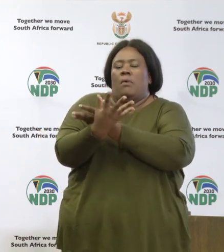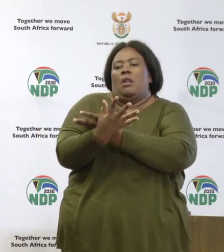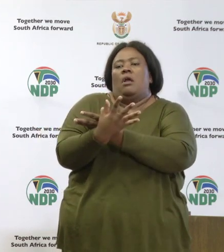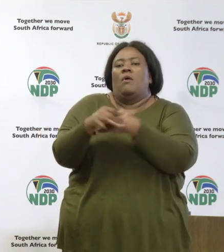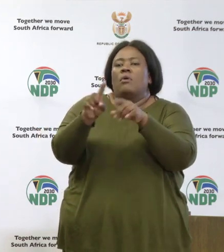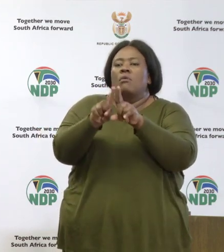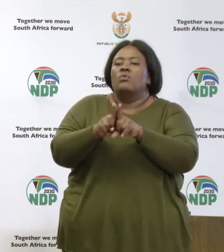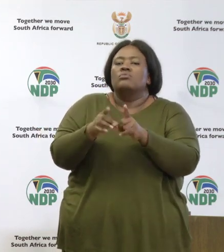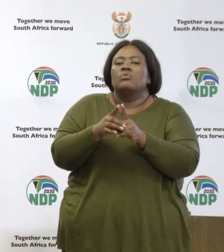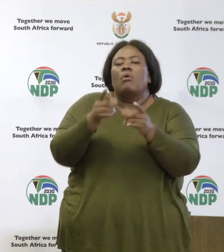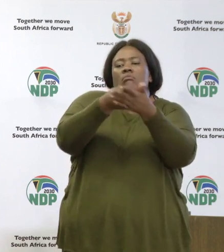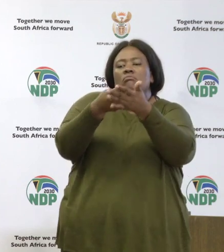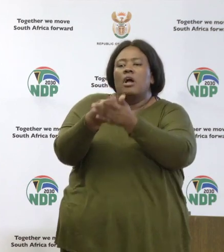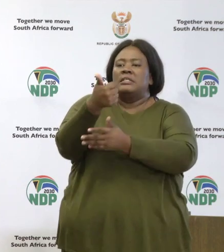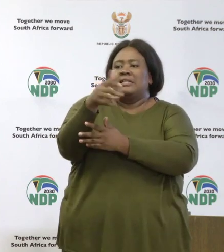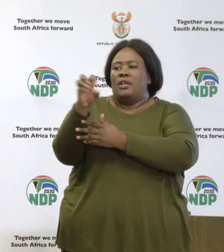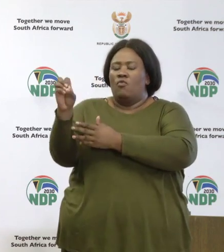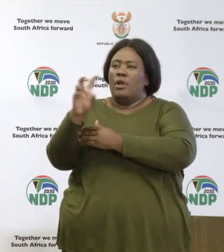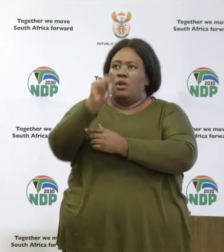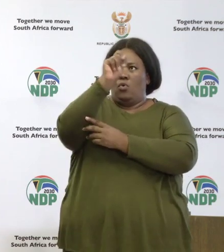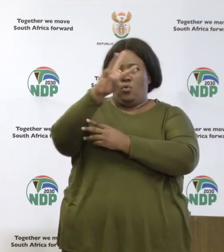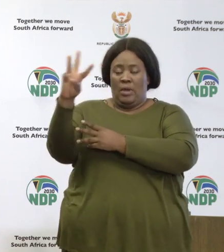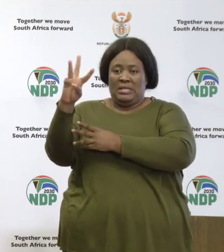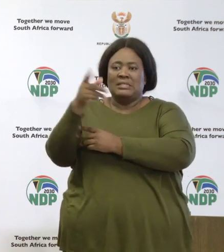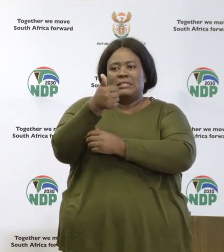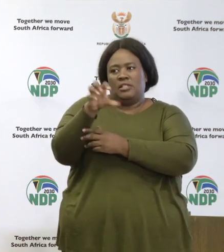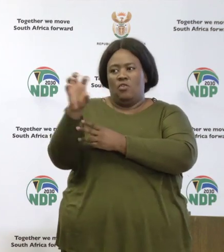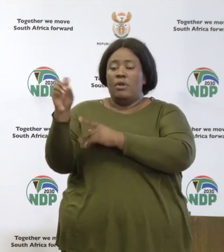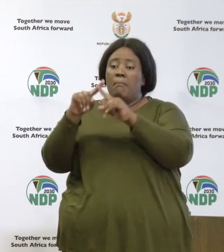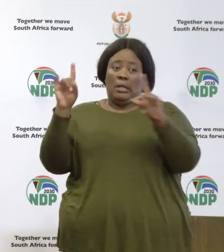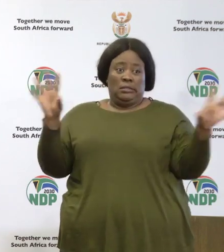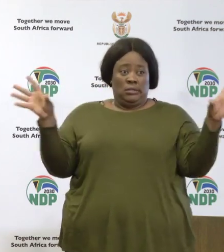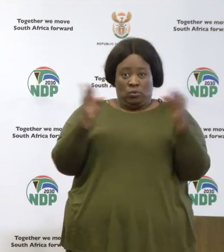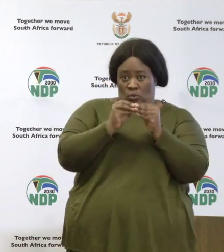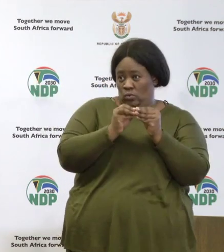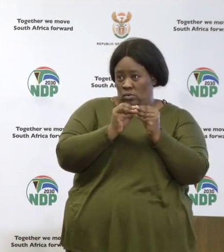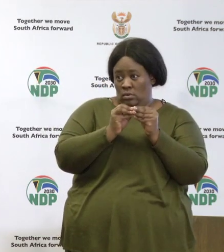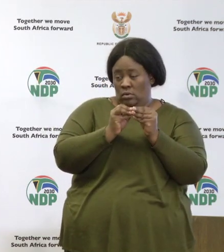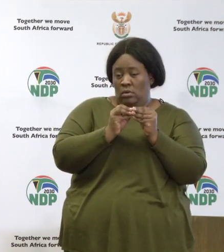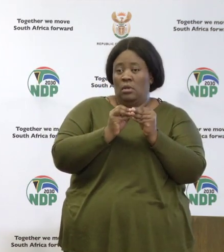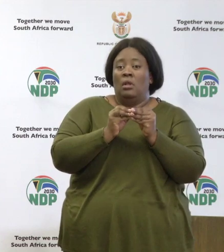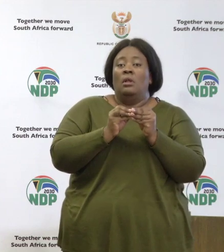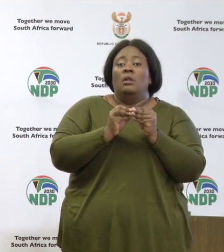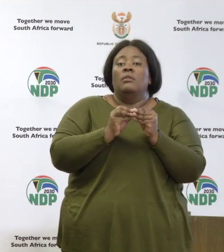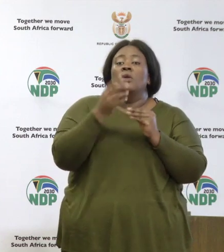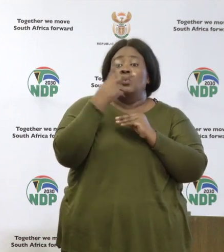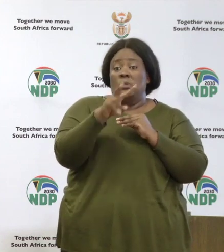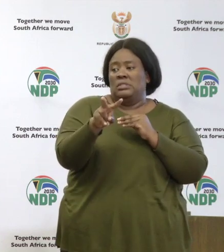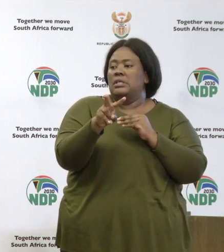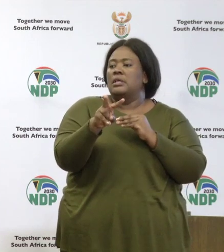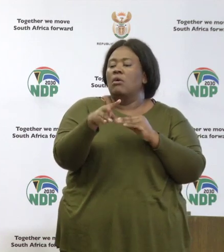them with 600, and Northwest with 600. The totality of what we've put on the ground, which is what you'll find in your map,